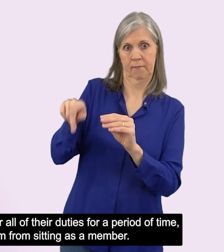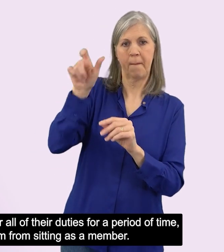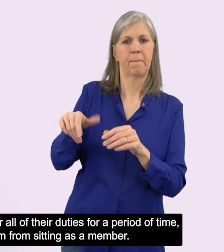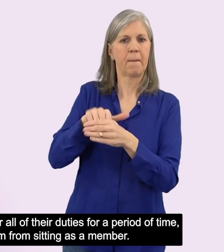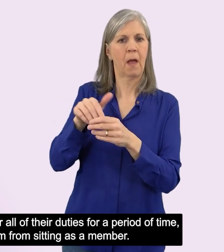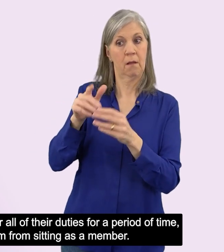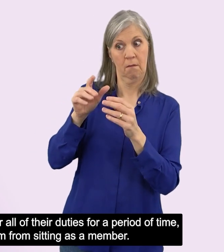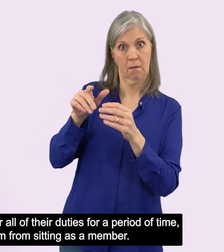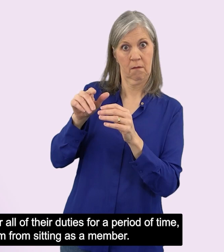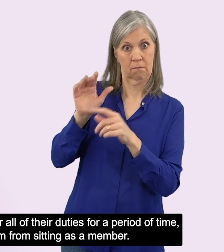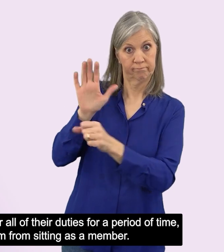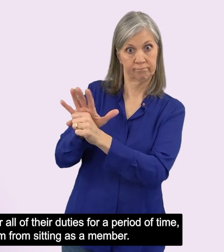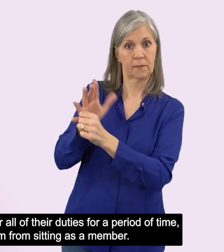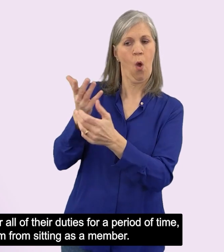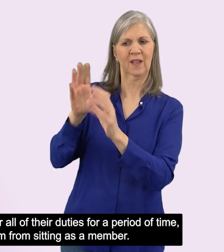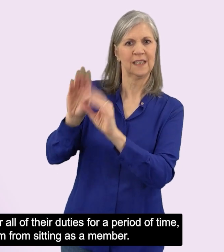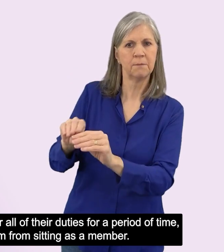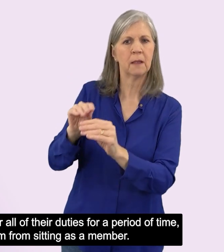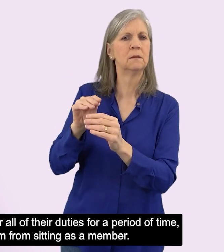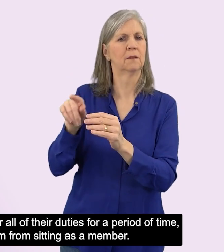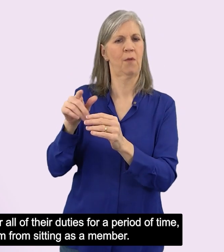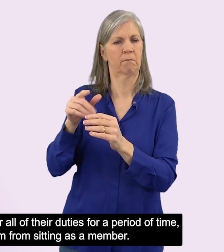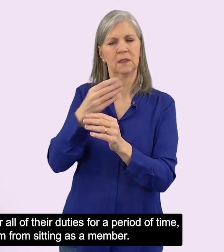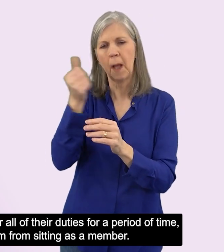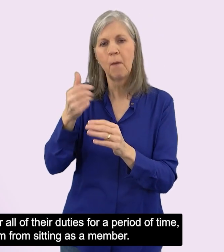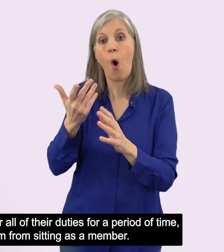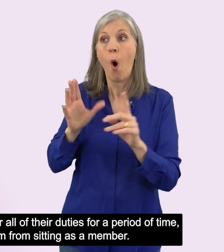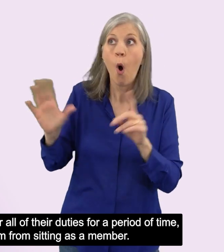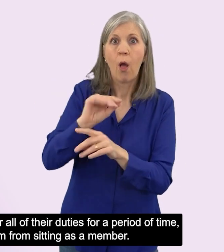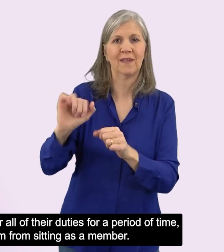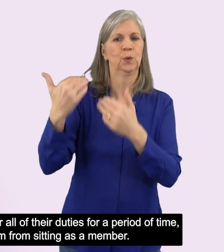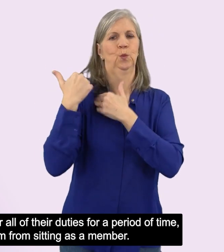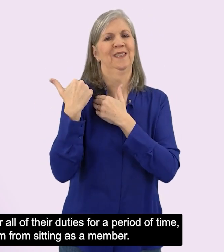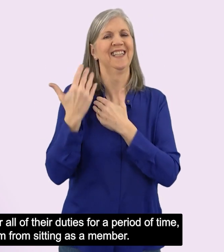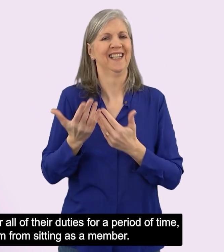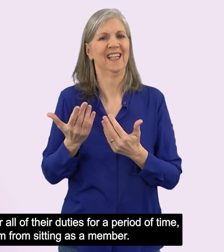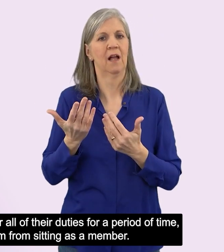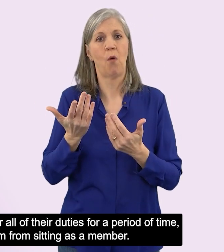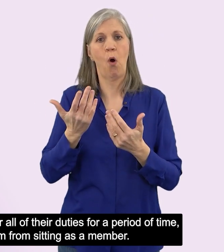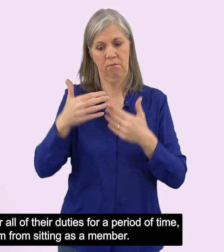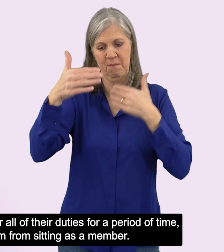all of their duties for a period of time, or disqualify them from sitting as a member.